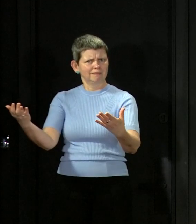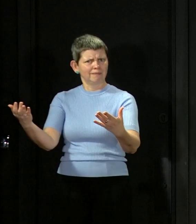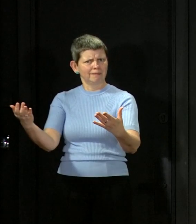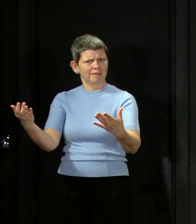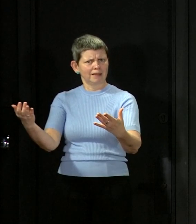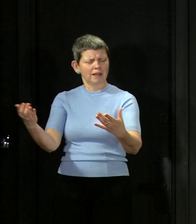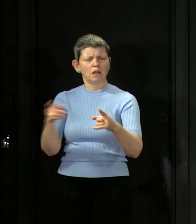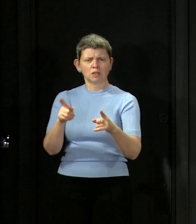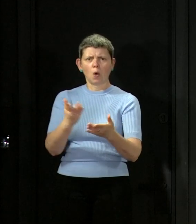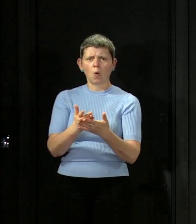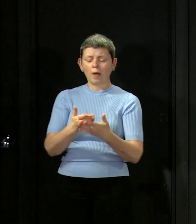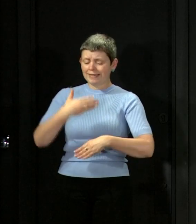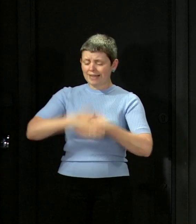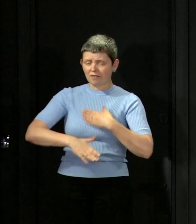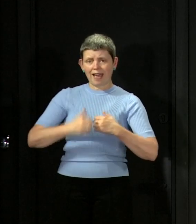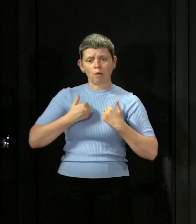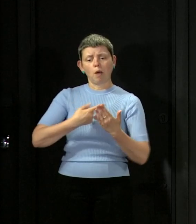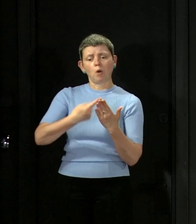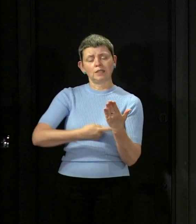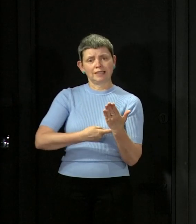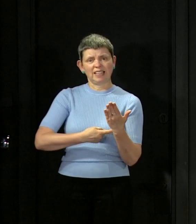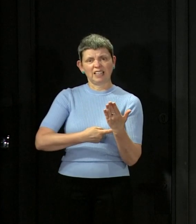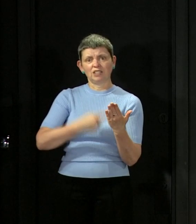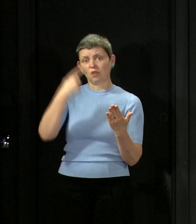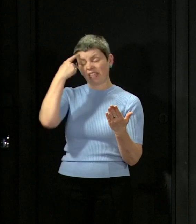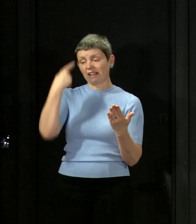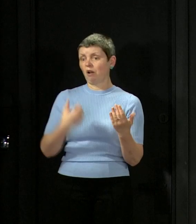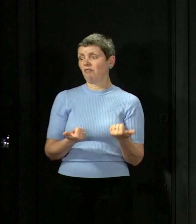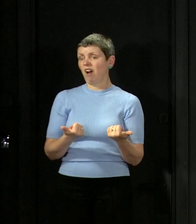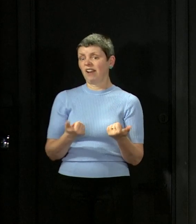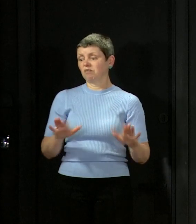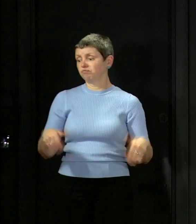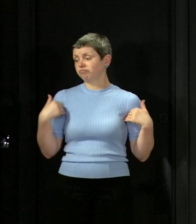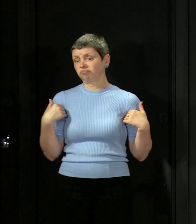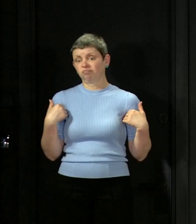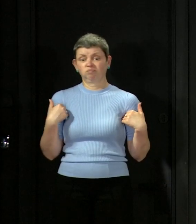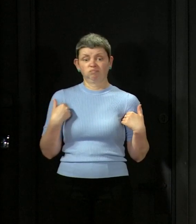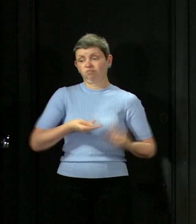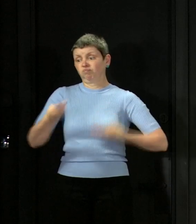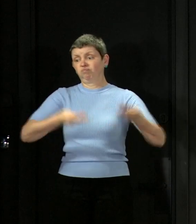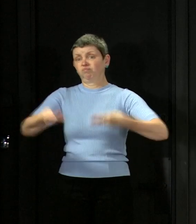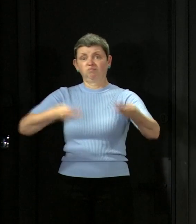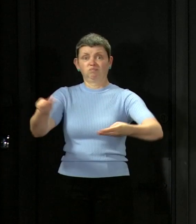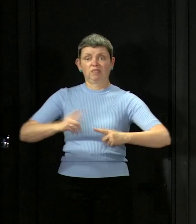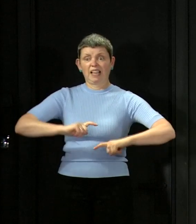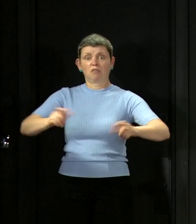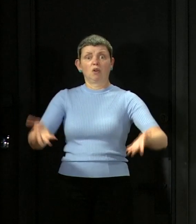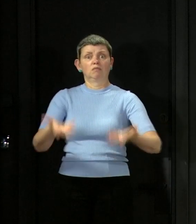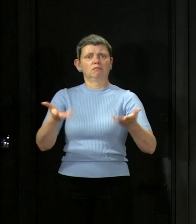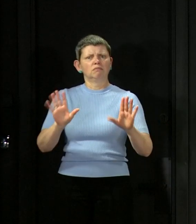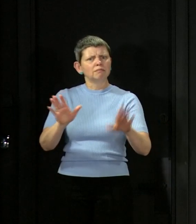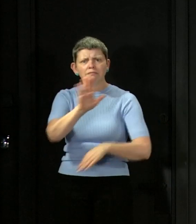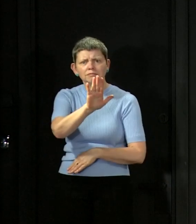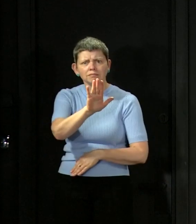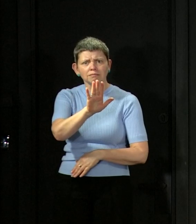categorically, emphatically never been the policy of the Scottish Government to simply do nothing to stop and limit this virus. The save lives part